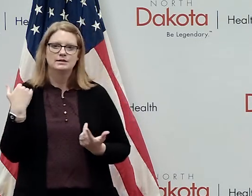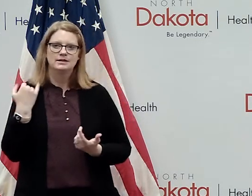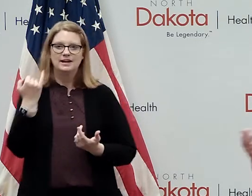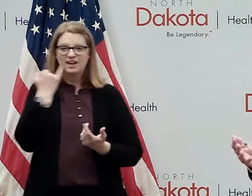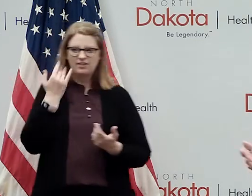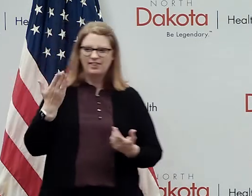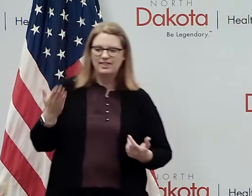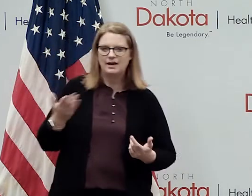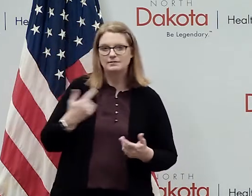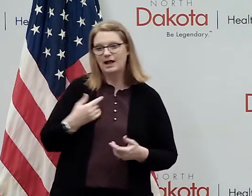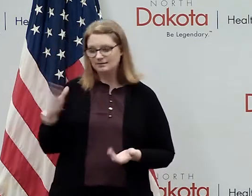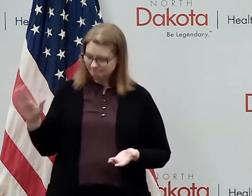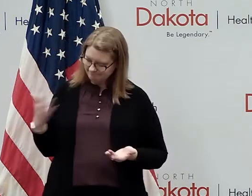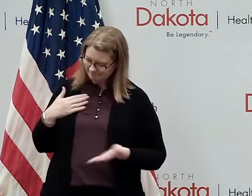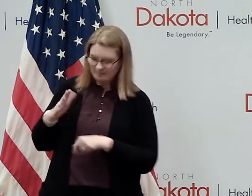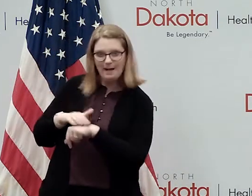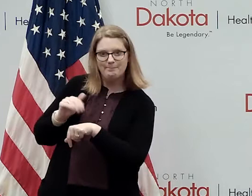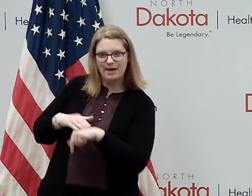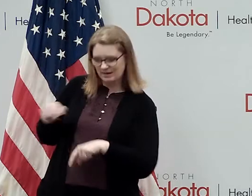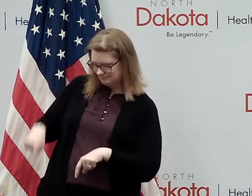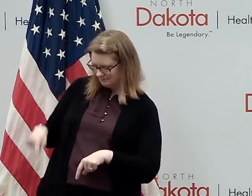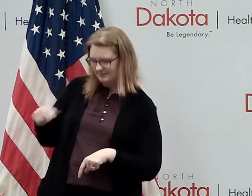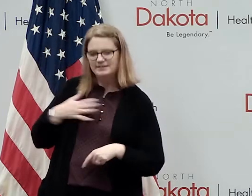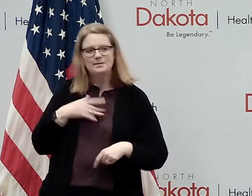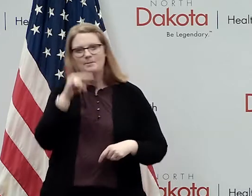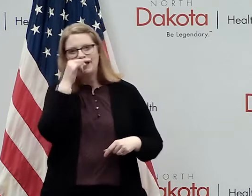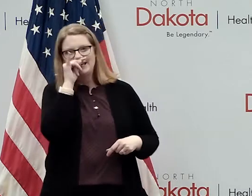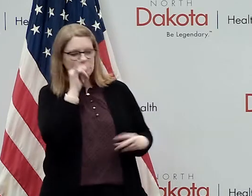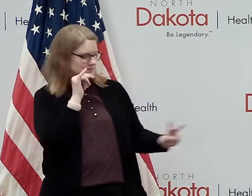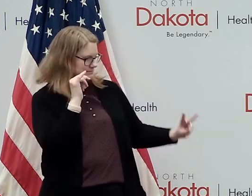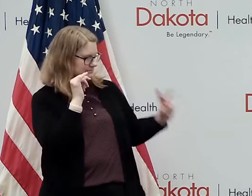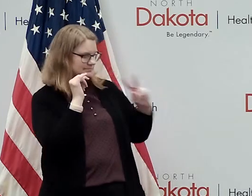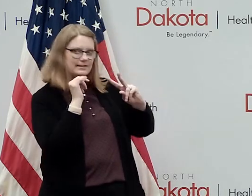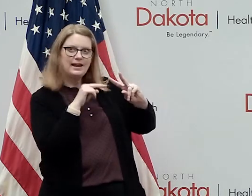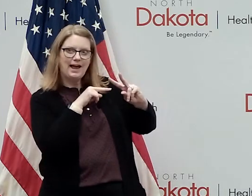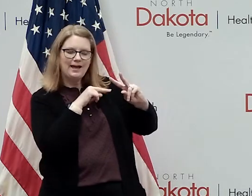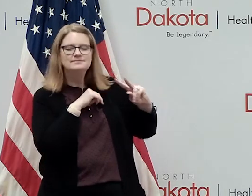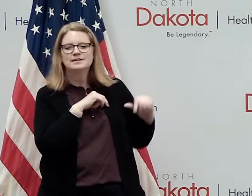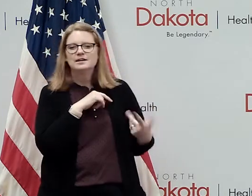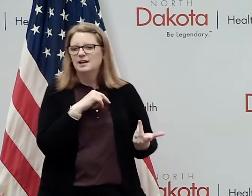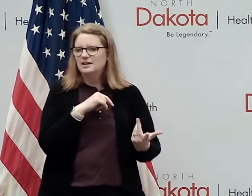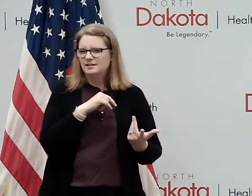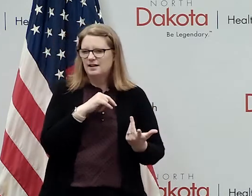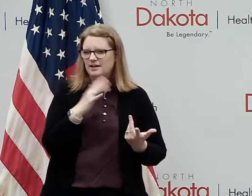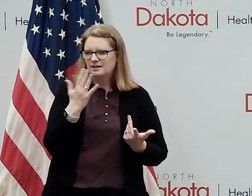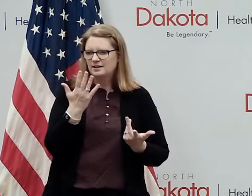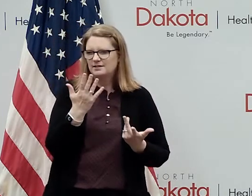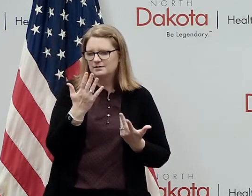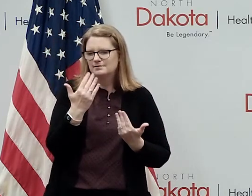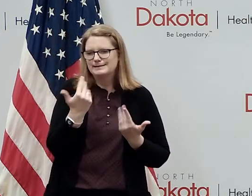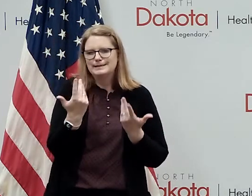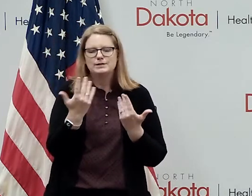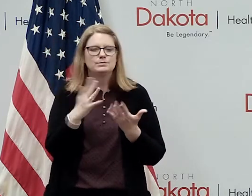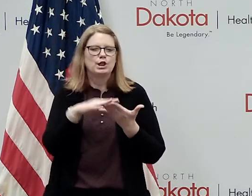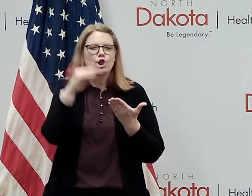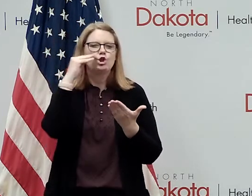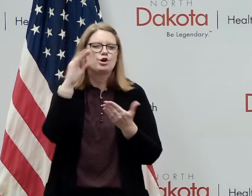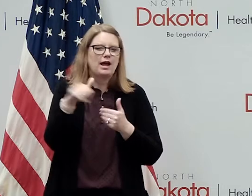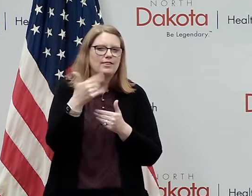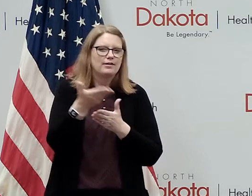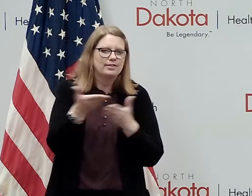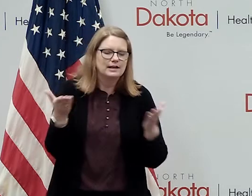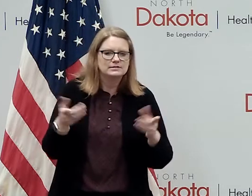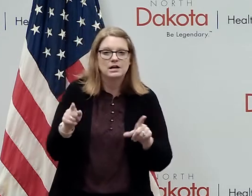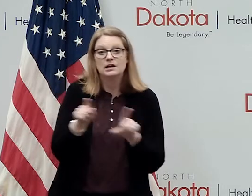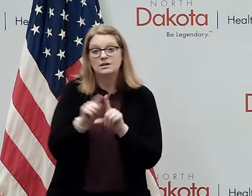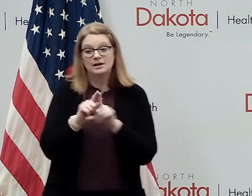people say, hey, this is my pet, they're part of the family, here's my kids, people getting to know each other on that level. We do also know that there are people